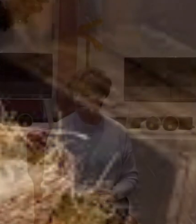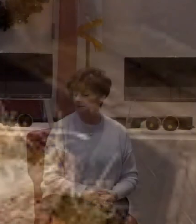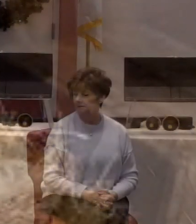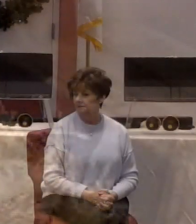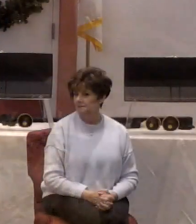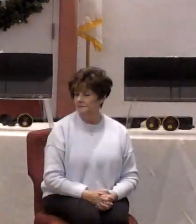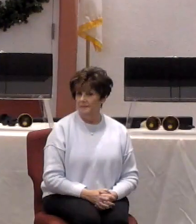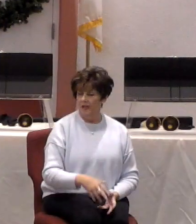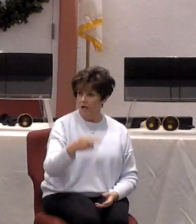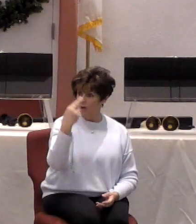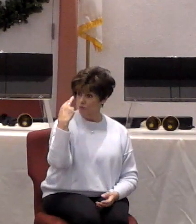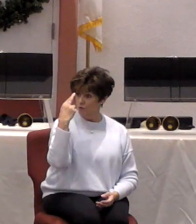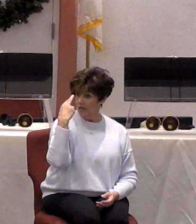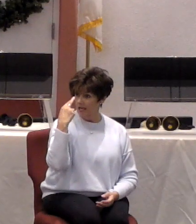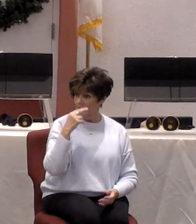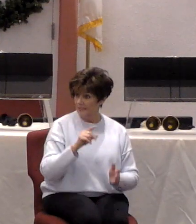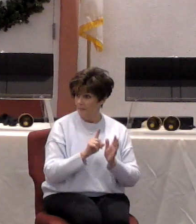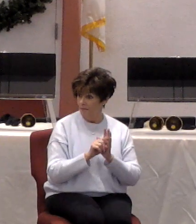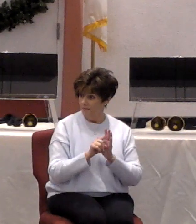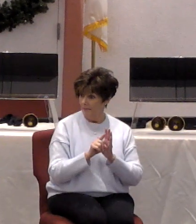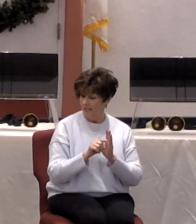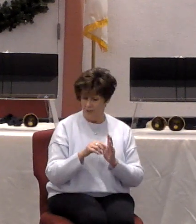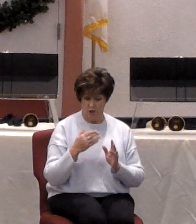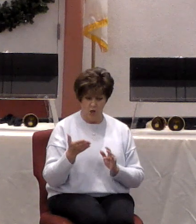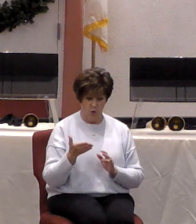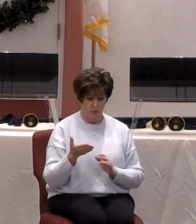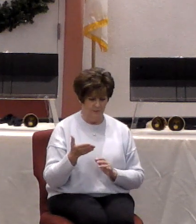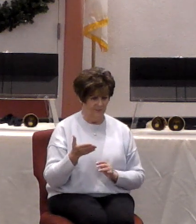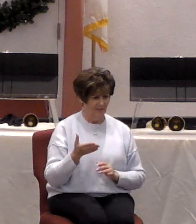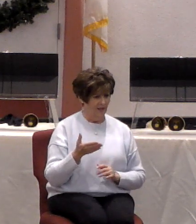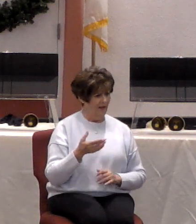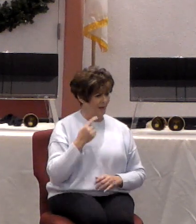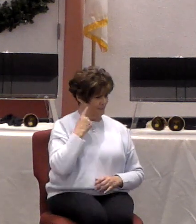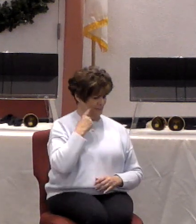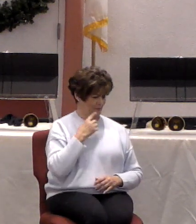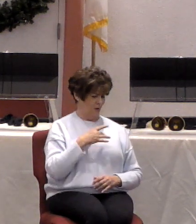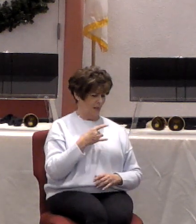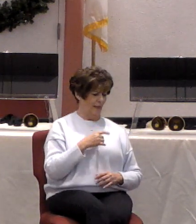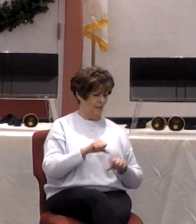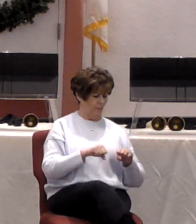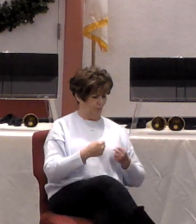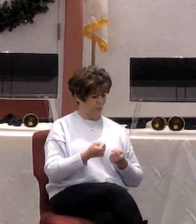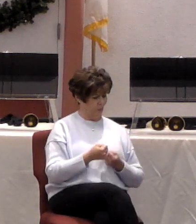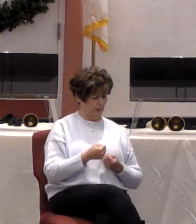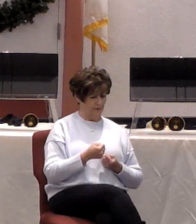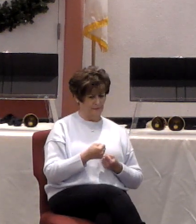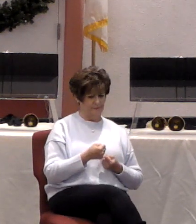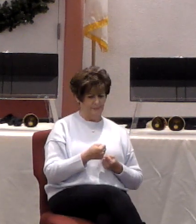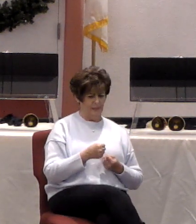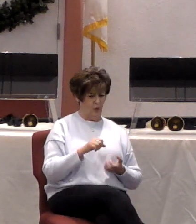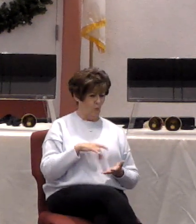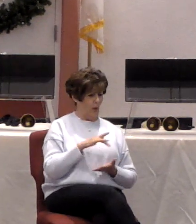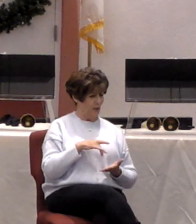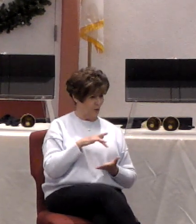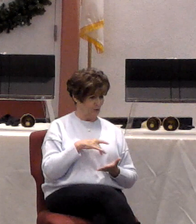So I just realized a second ago I'm going to sound a little bit like a broken record. I know I do that a lot, actually. I say things, and then I say them a lot, and I say them